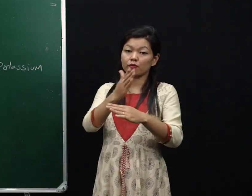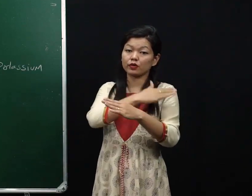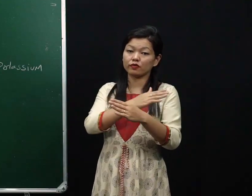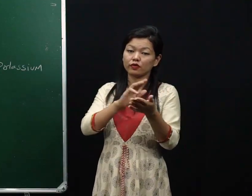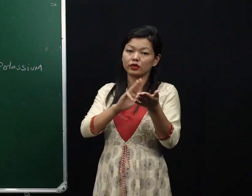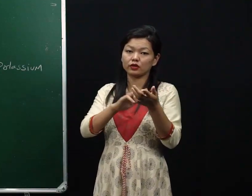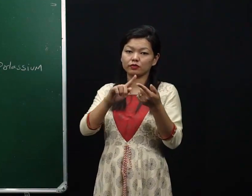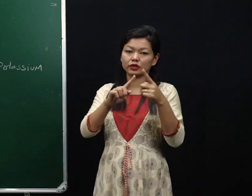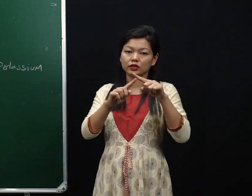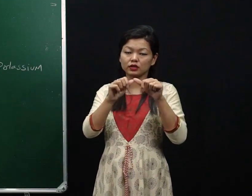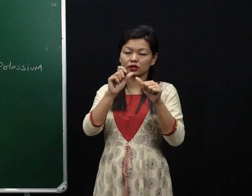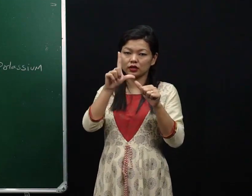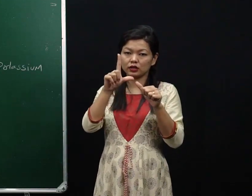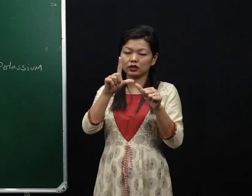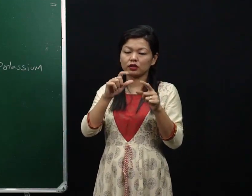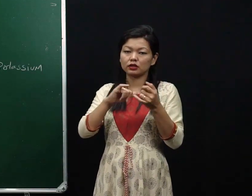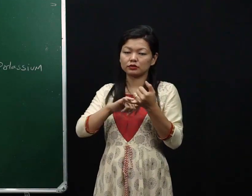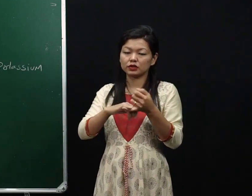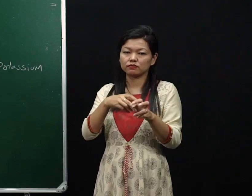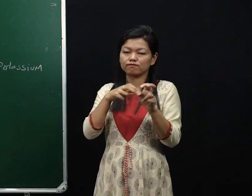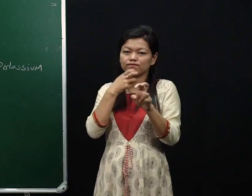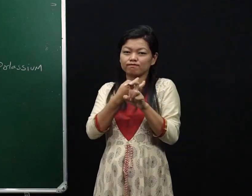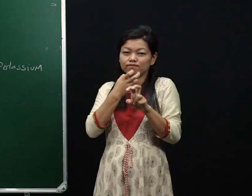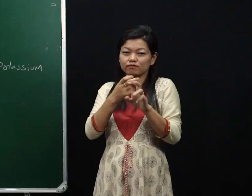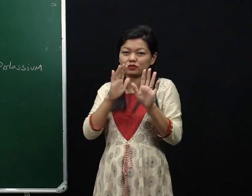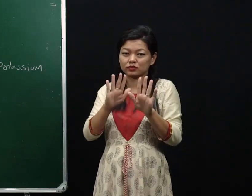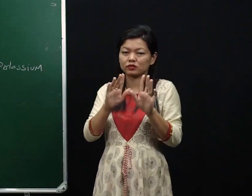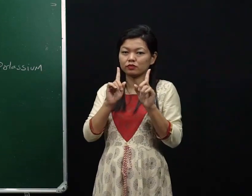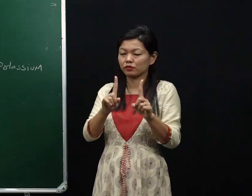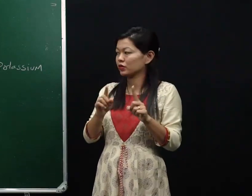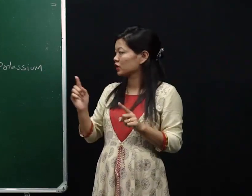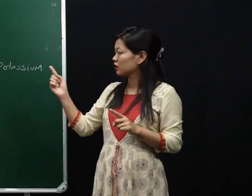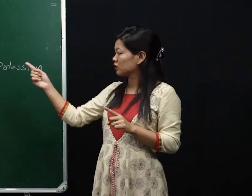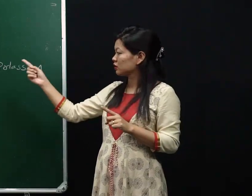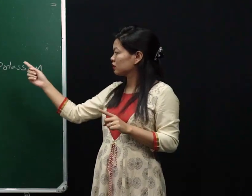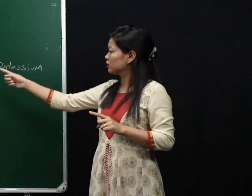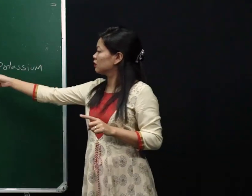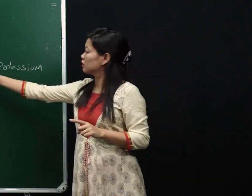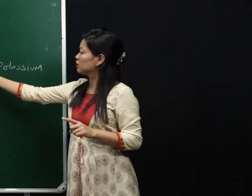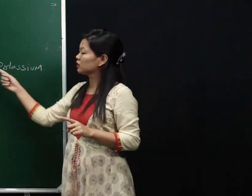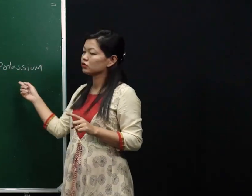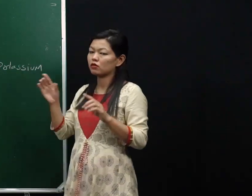metals are hard, right? But these two metals are soft.